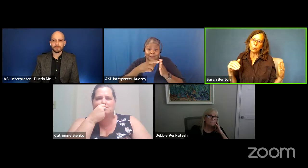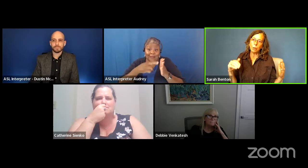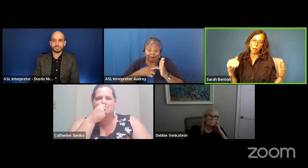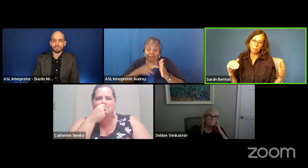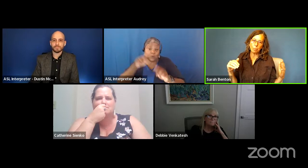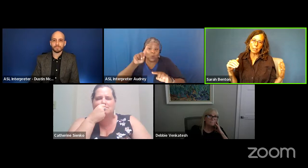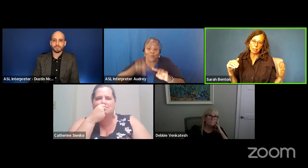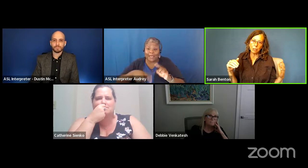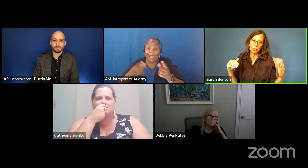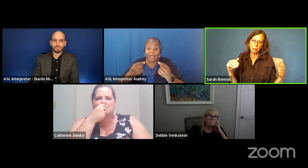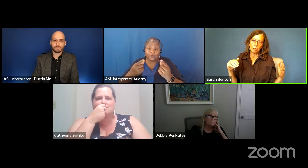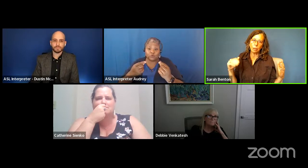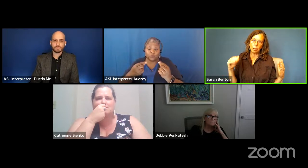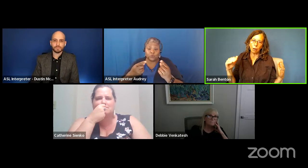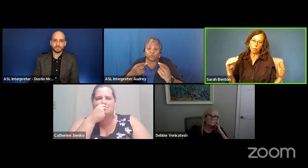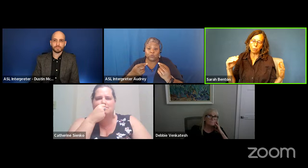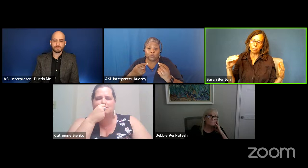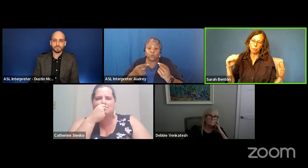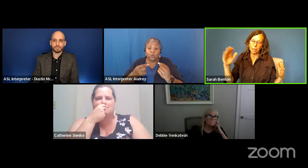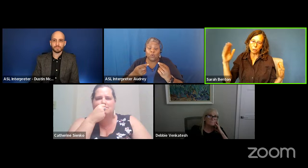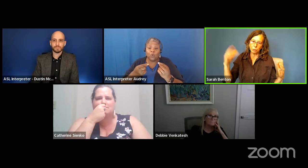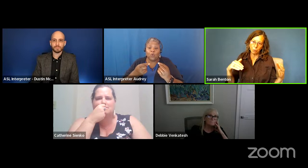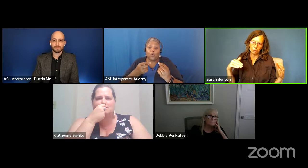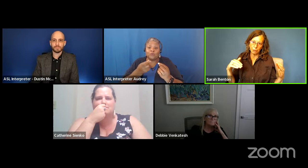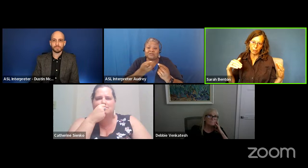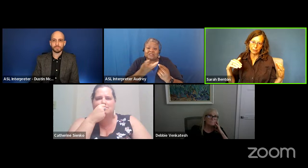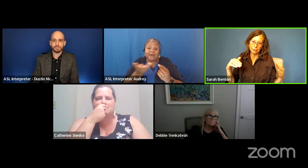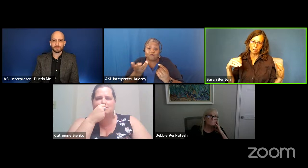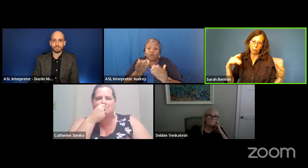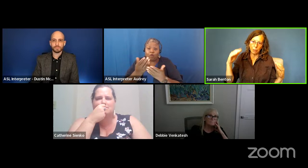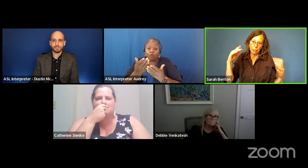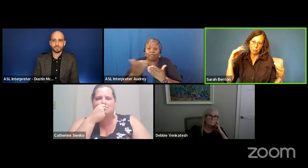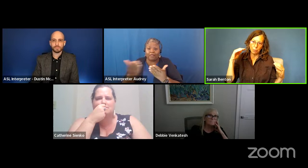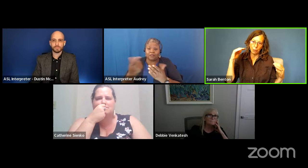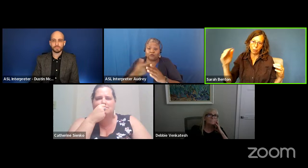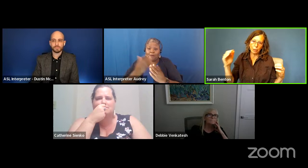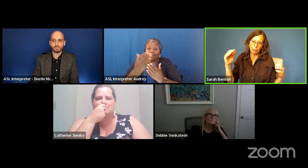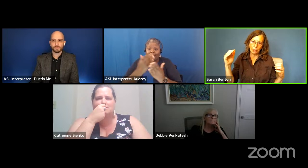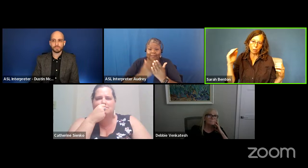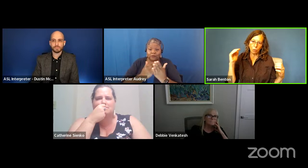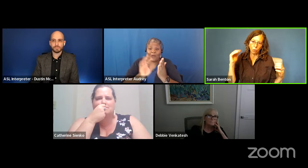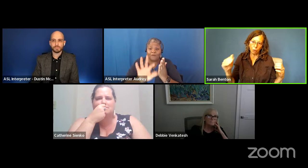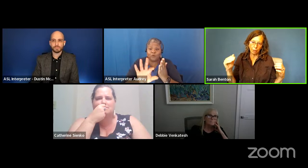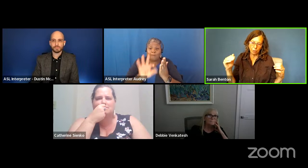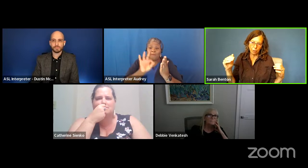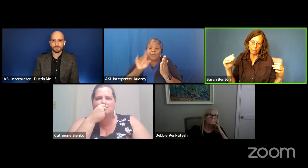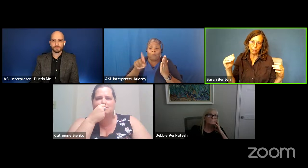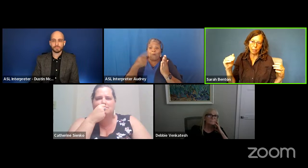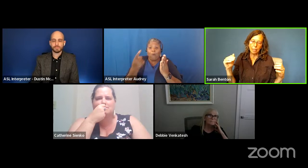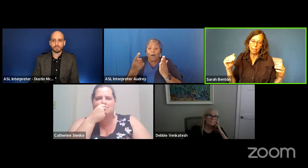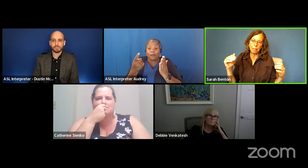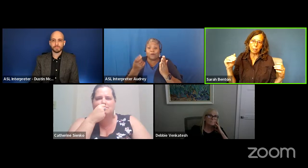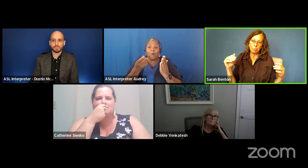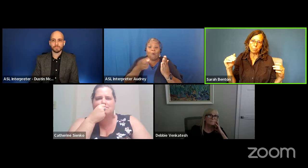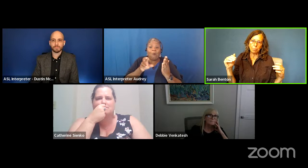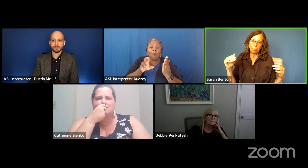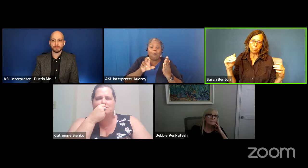can't do a combination of things from the list, that we need to pick one thing or another thing.